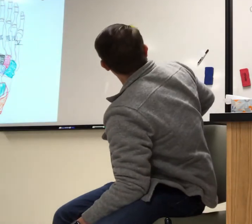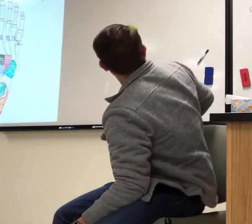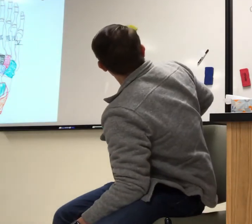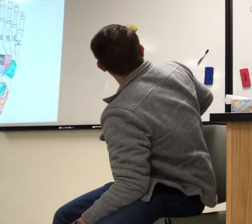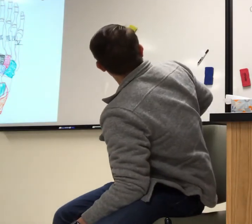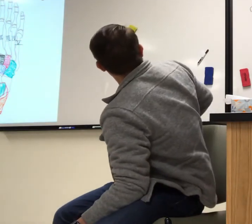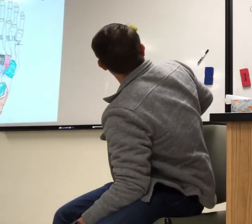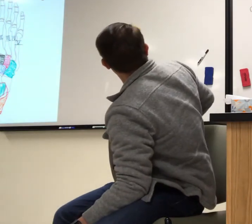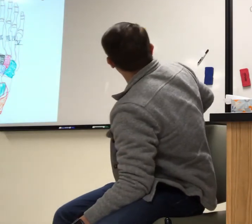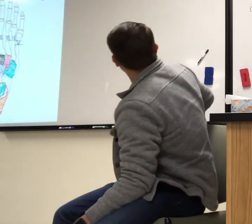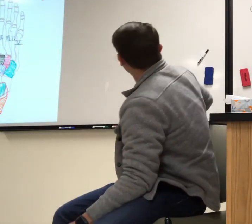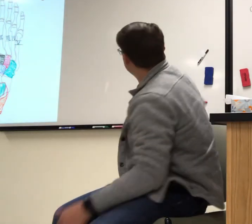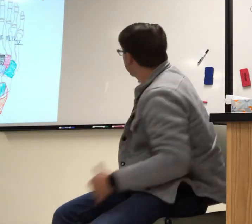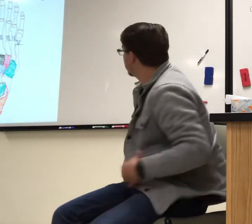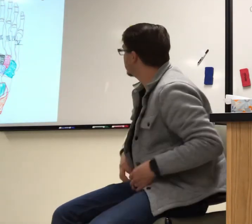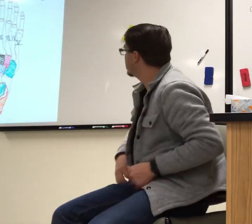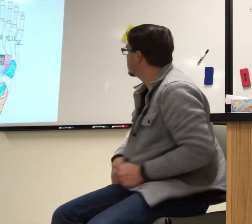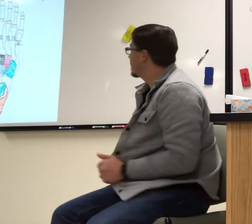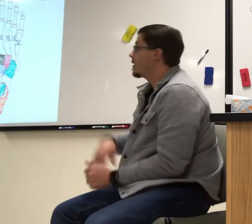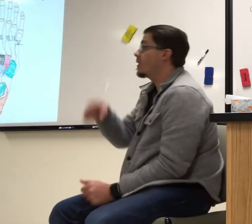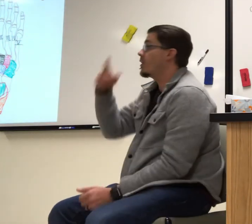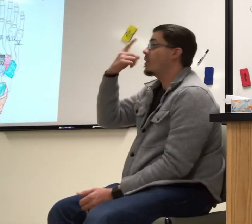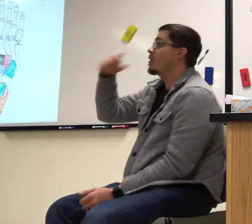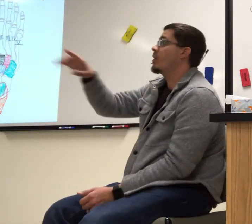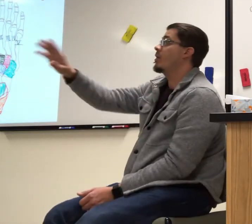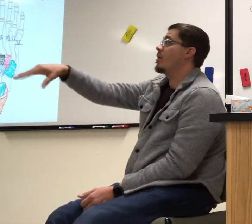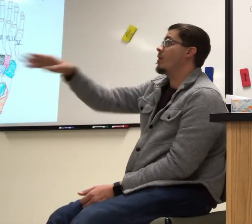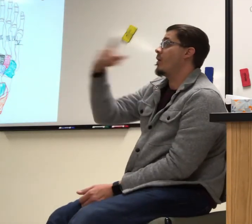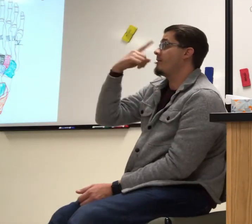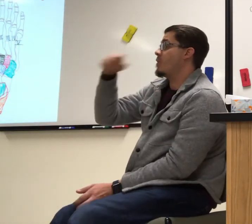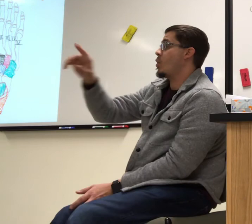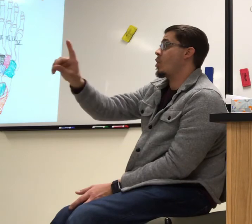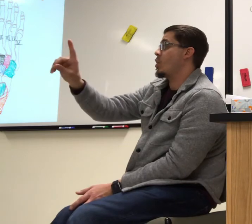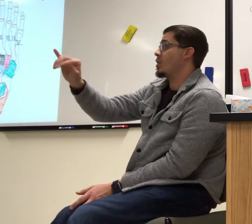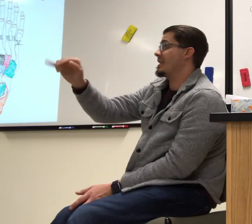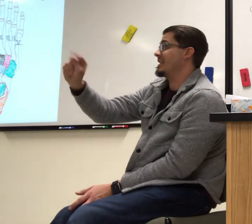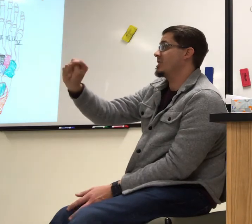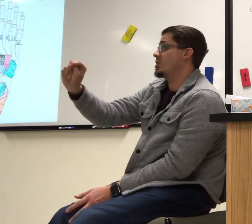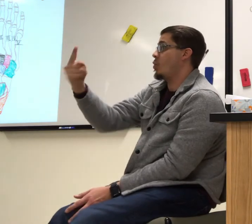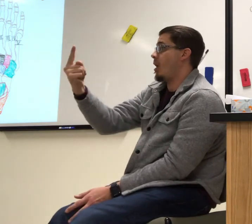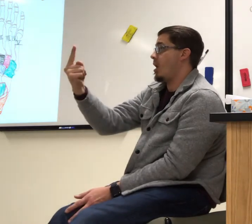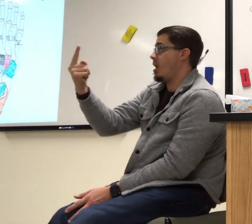For digit 1, you only have a proximal